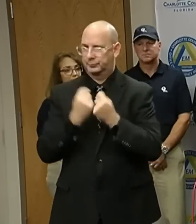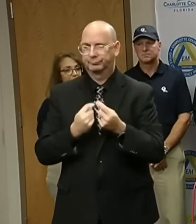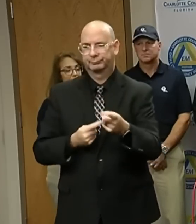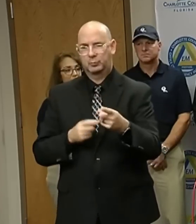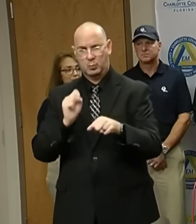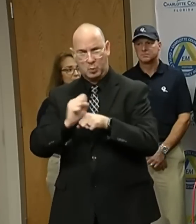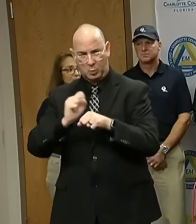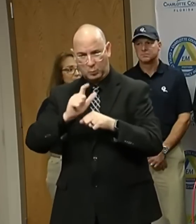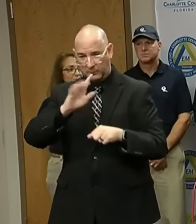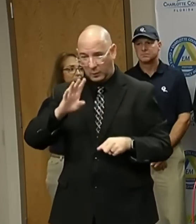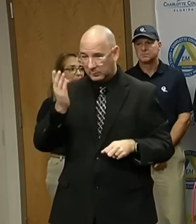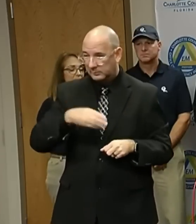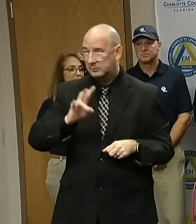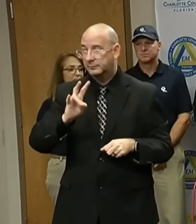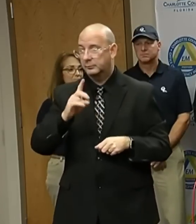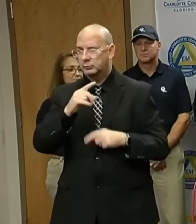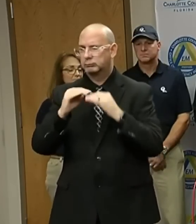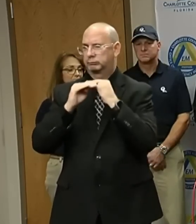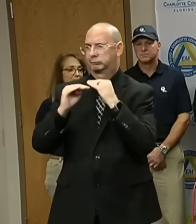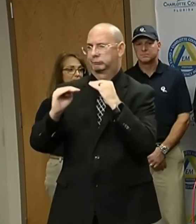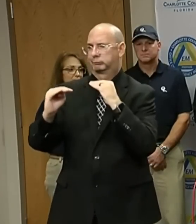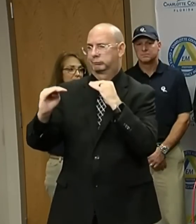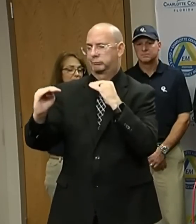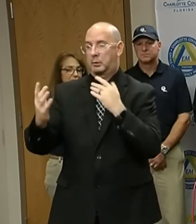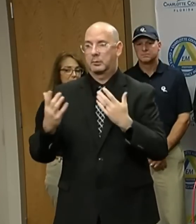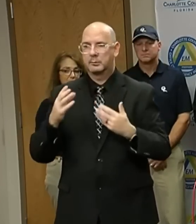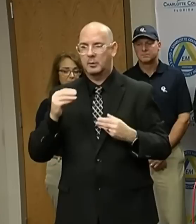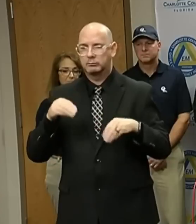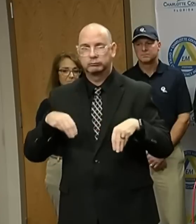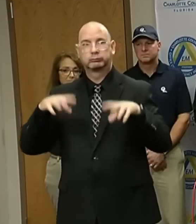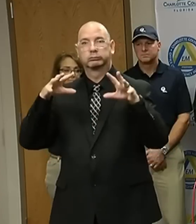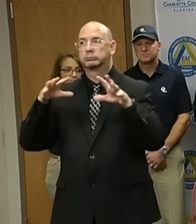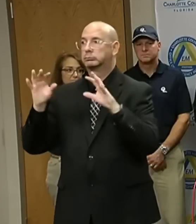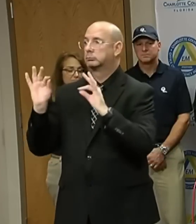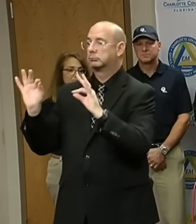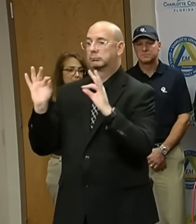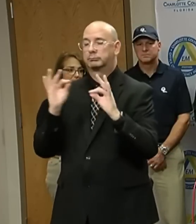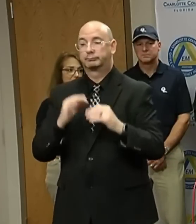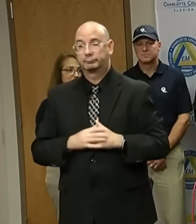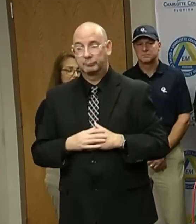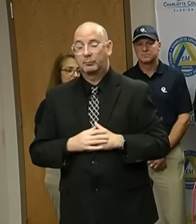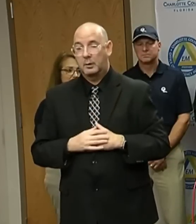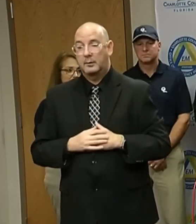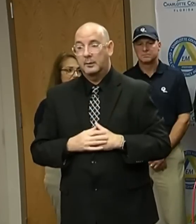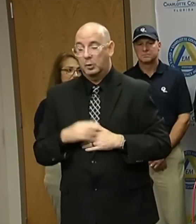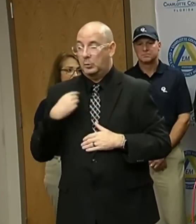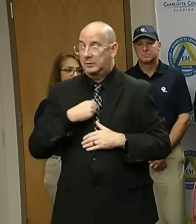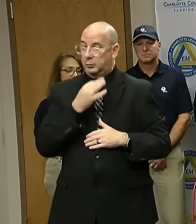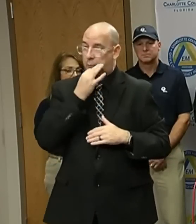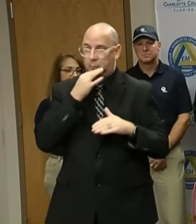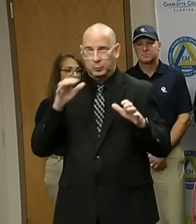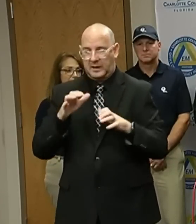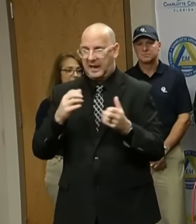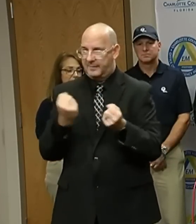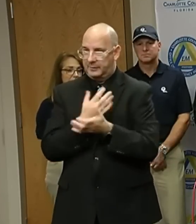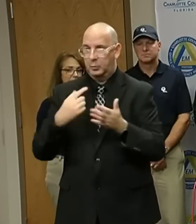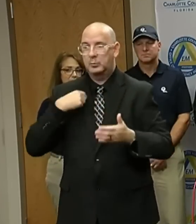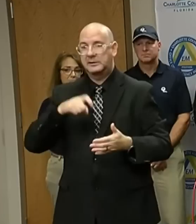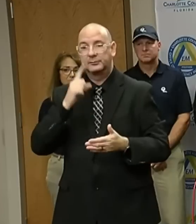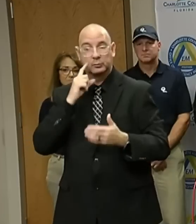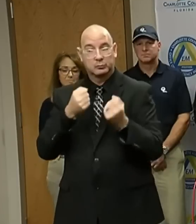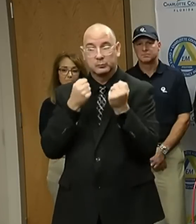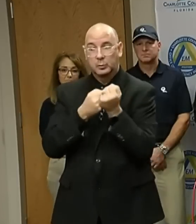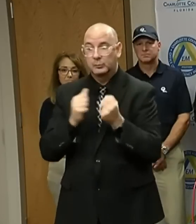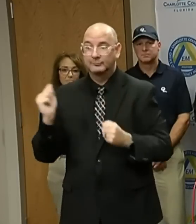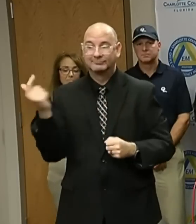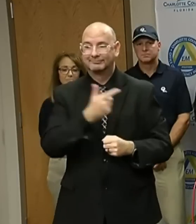to stabilize and to restore. And so we're going to do whatever we can to assist with that effort. And so I'm happy to take a few